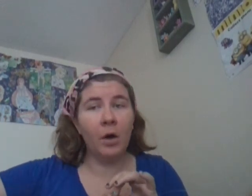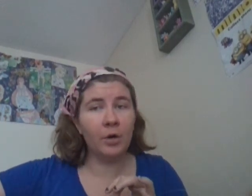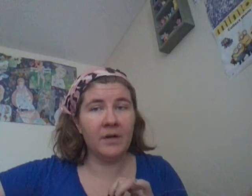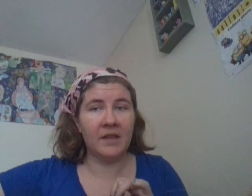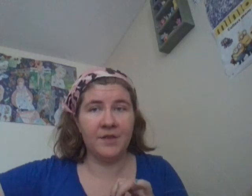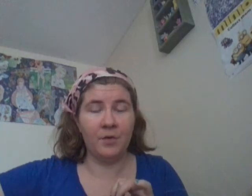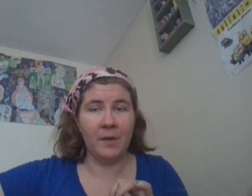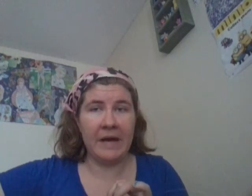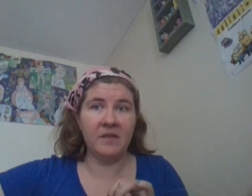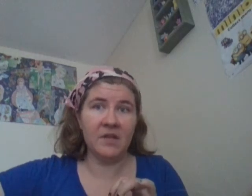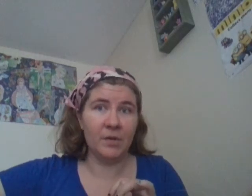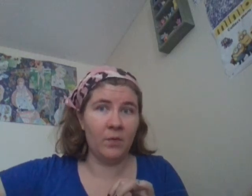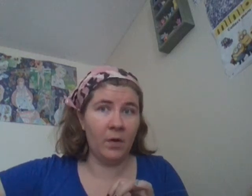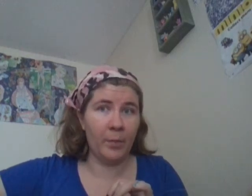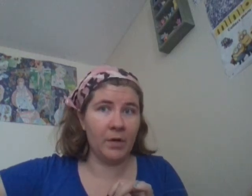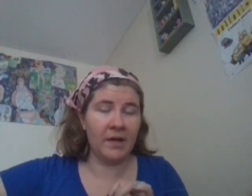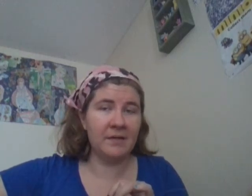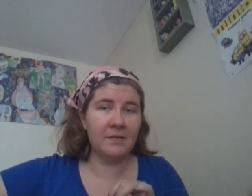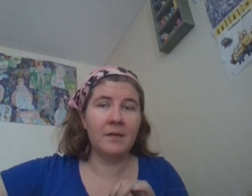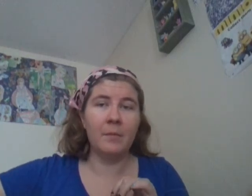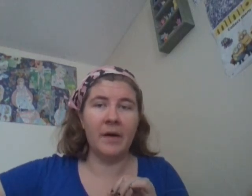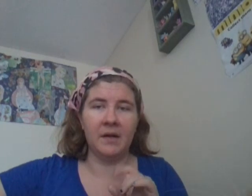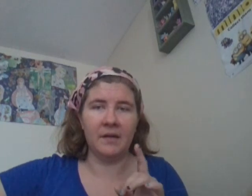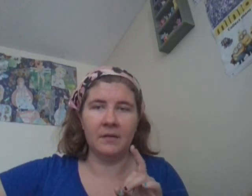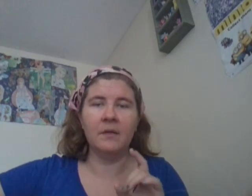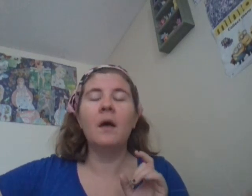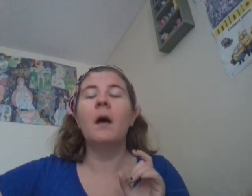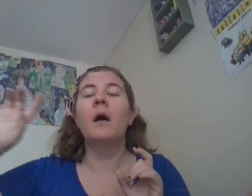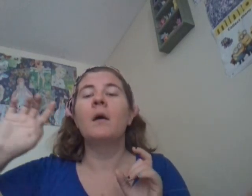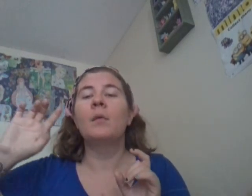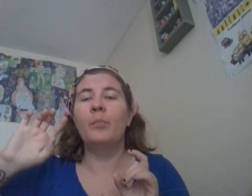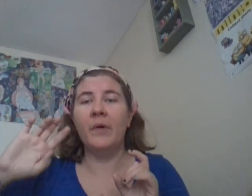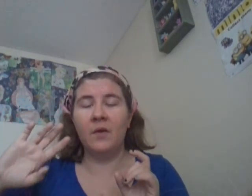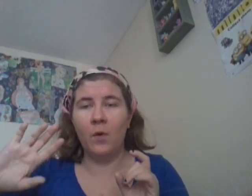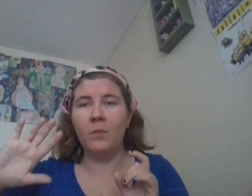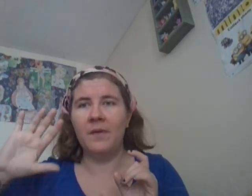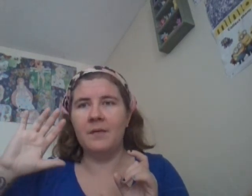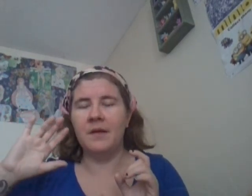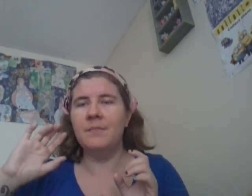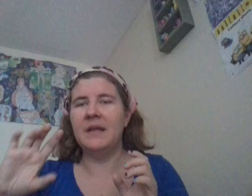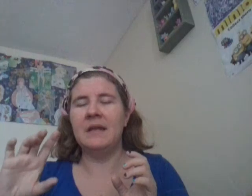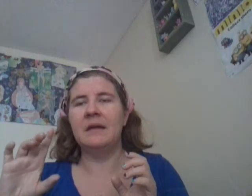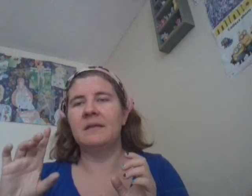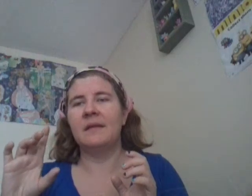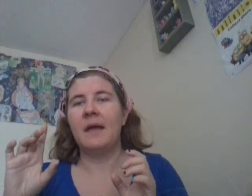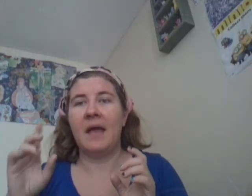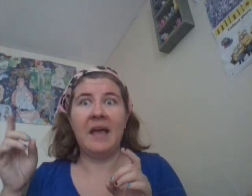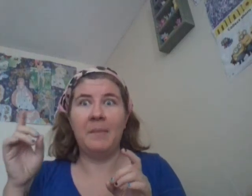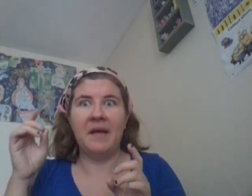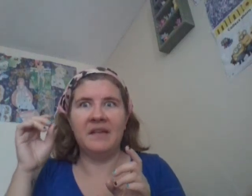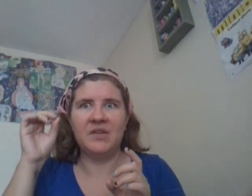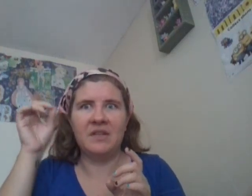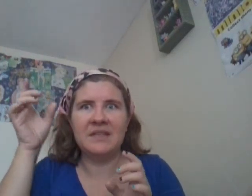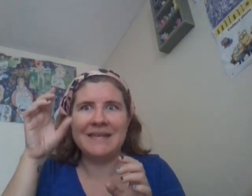longer to get through to my brain. Eventually it will percolate unintended. But it won't be an immediate, hey, pay attention to this